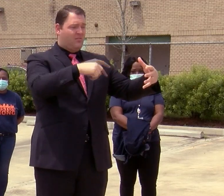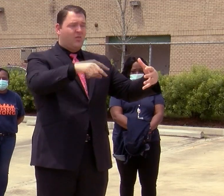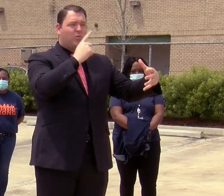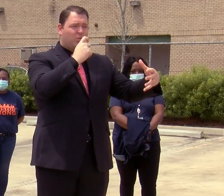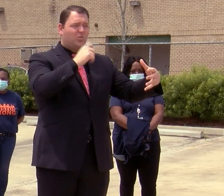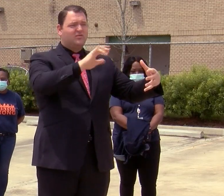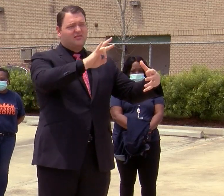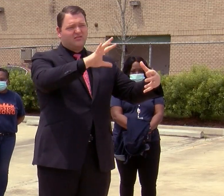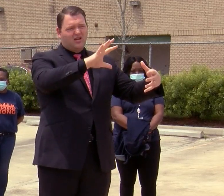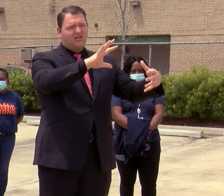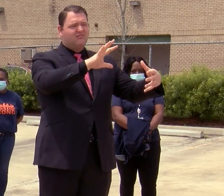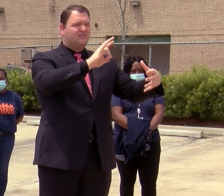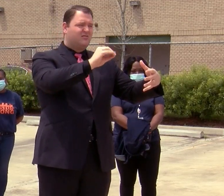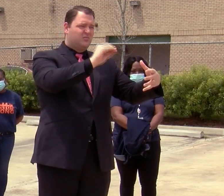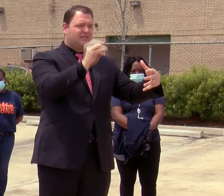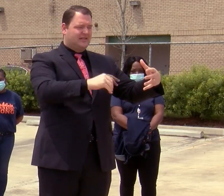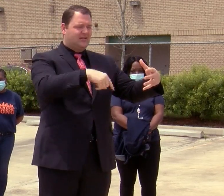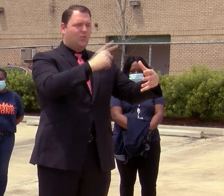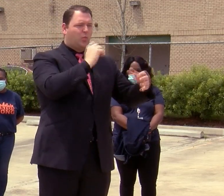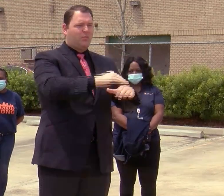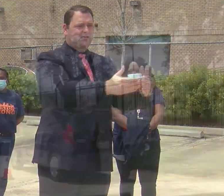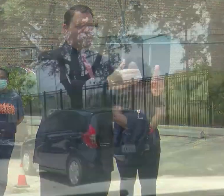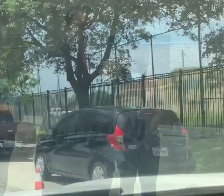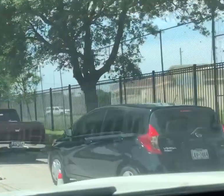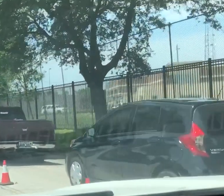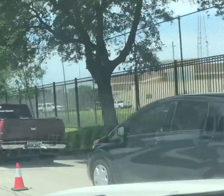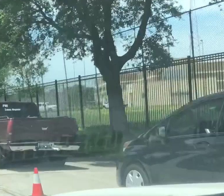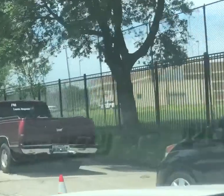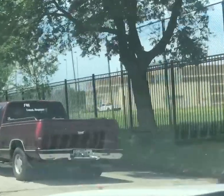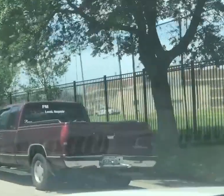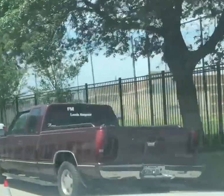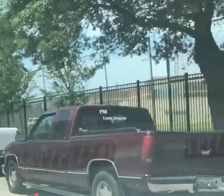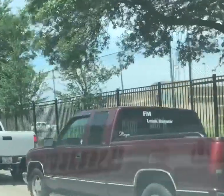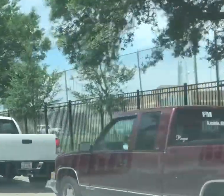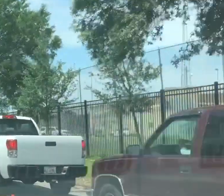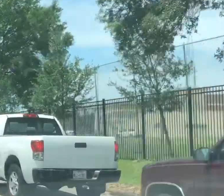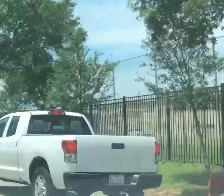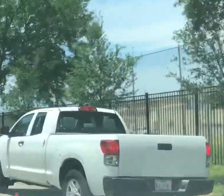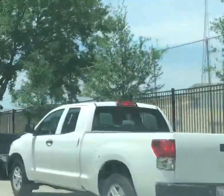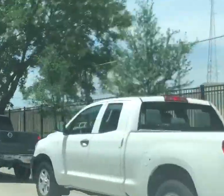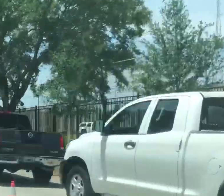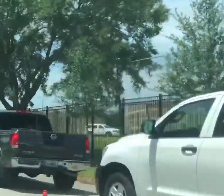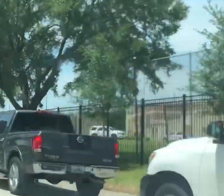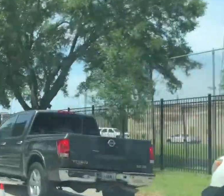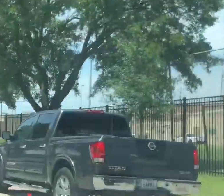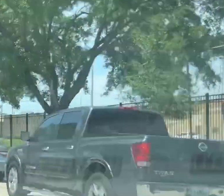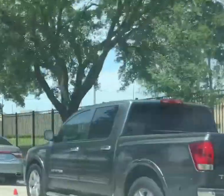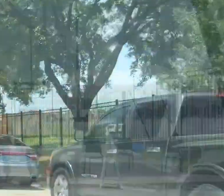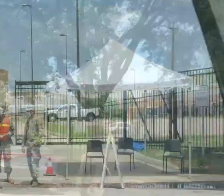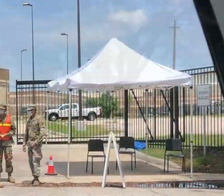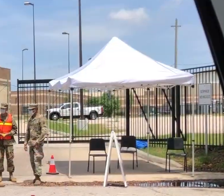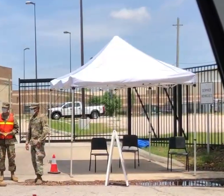have passed away. And we also know COVID-19 is more widespread in our community, hence this testing site